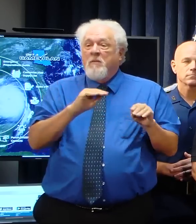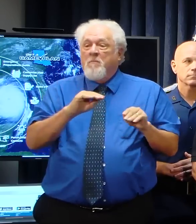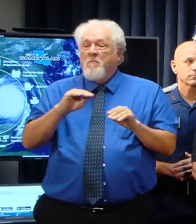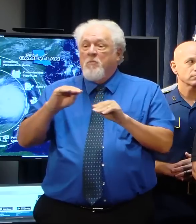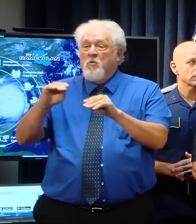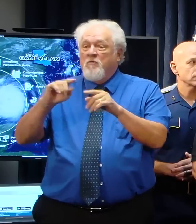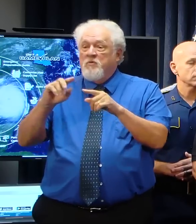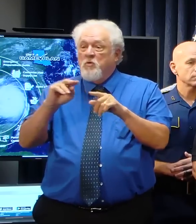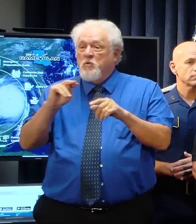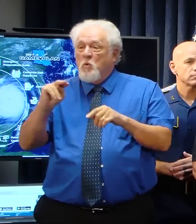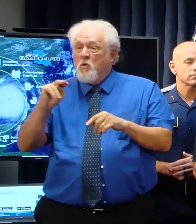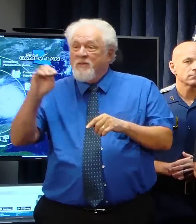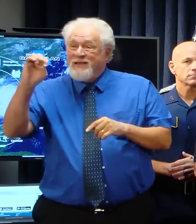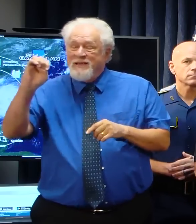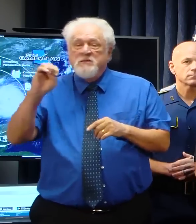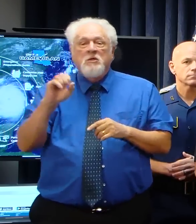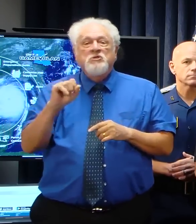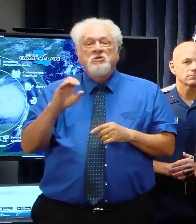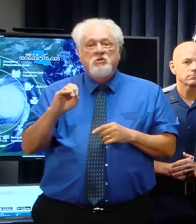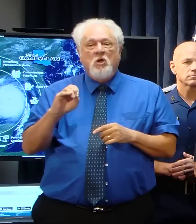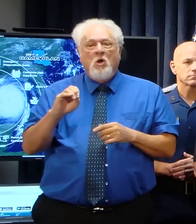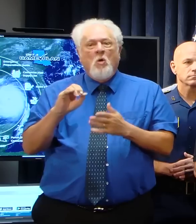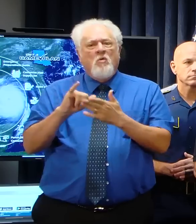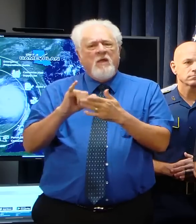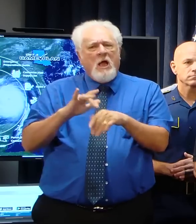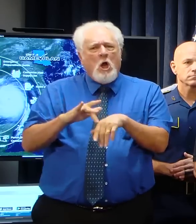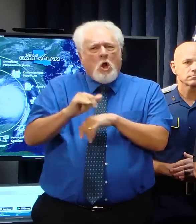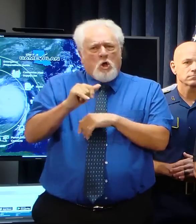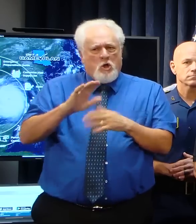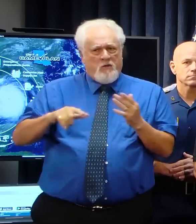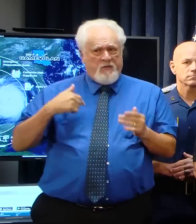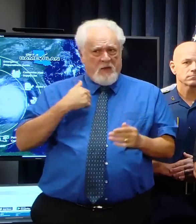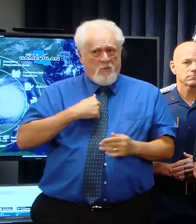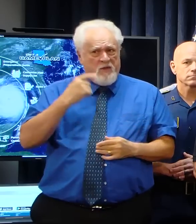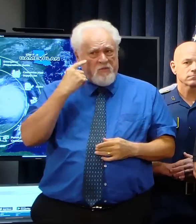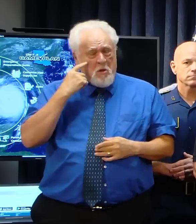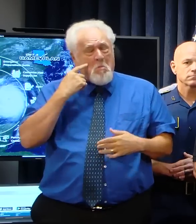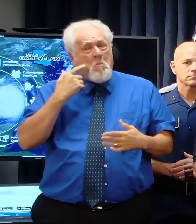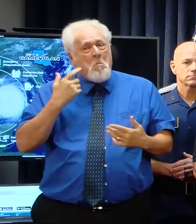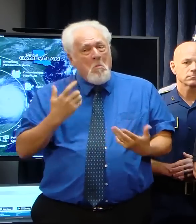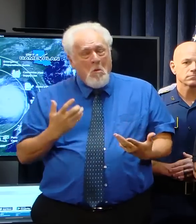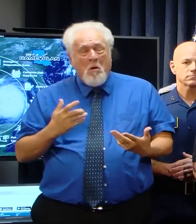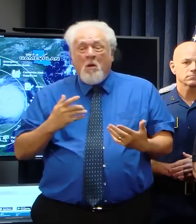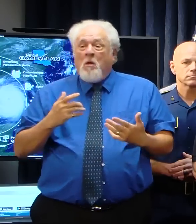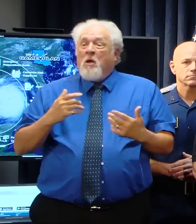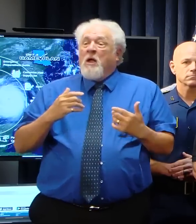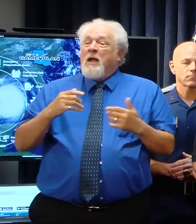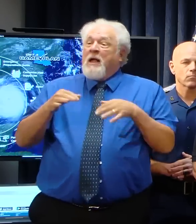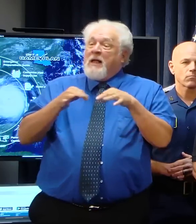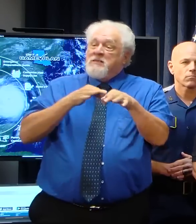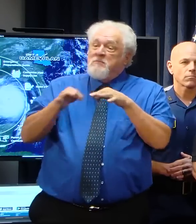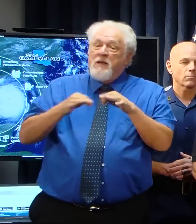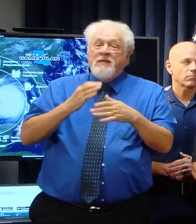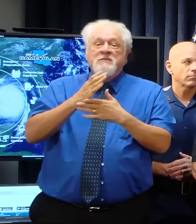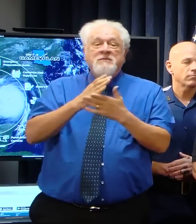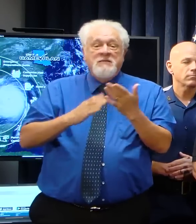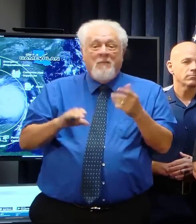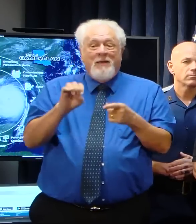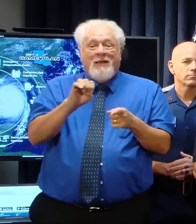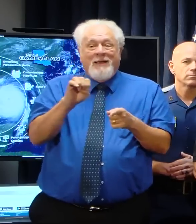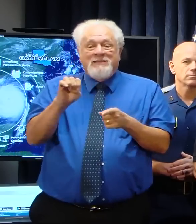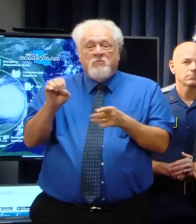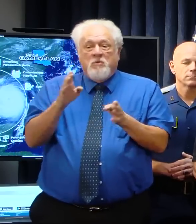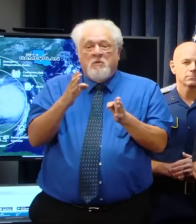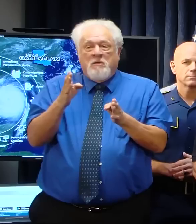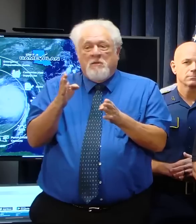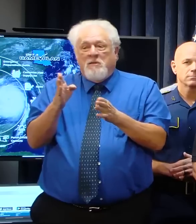to the northeast, and so that's a little earlier than we thought it would, and that at least in part explains some of the eastward shift